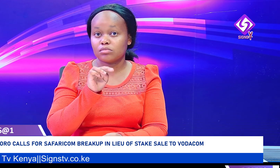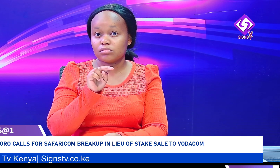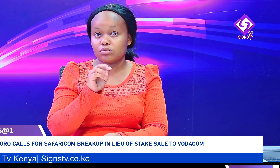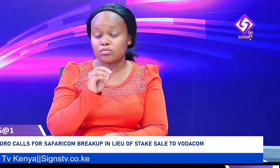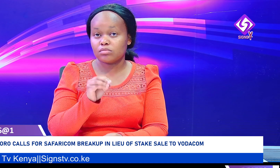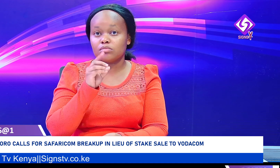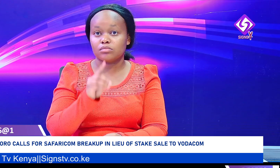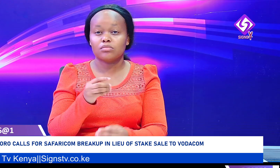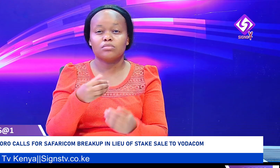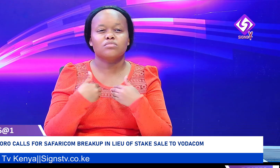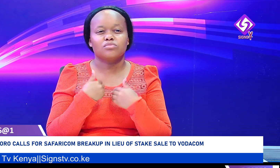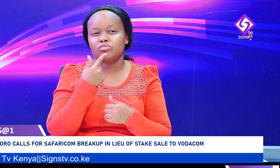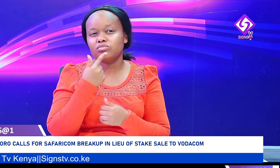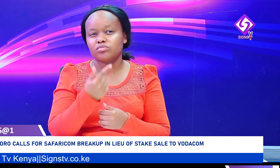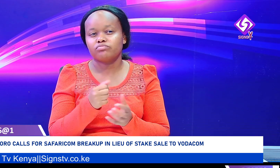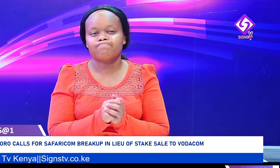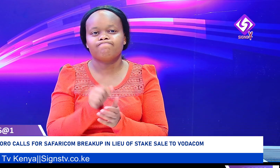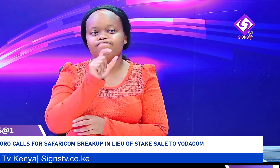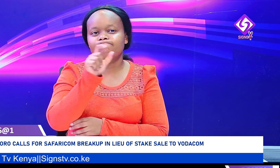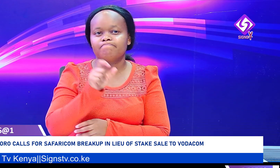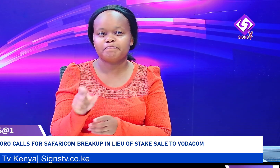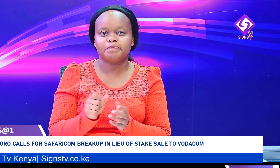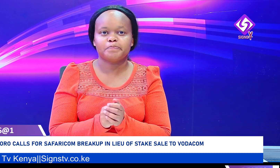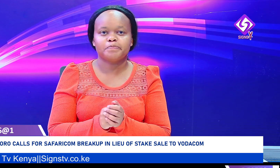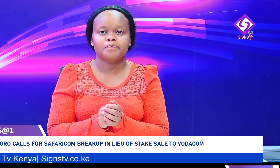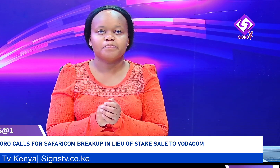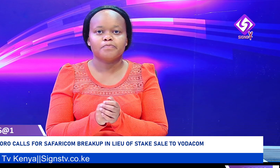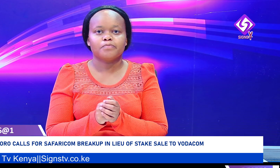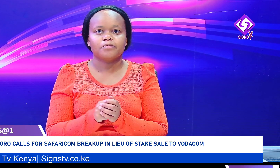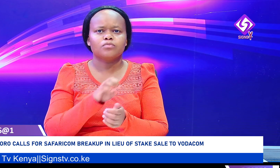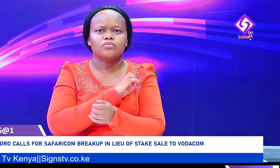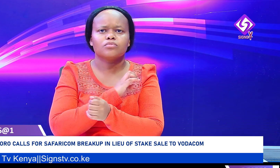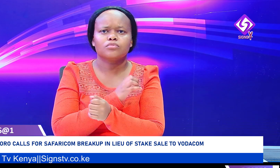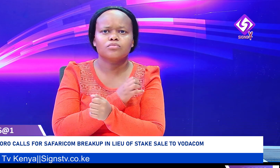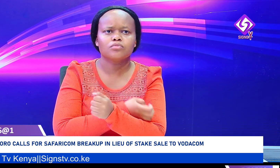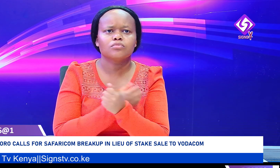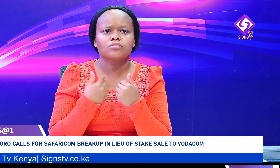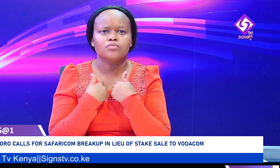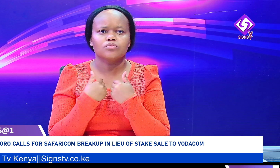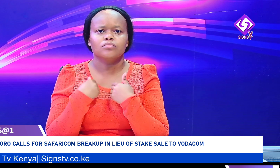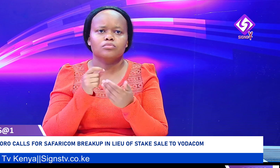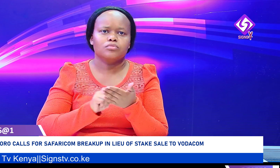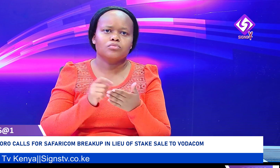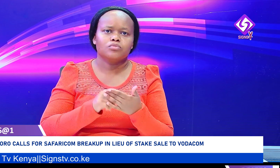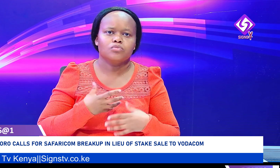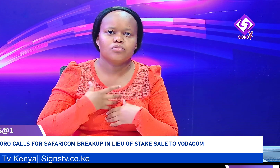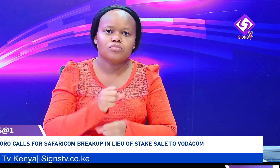Principal Secretary for Internal Security, Dr. Raymond Omolo, has said regional multi-agency